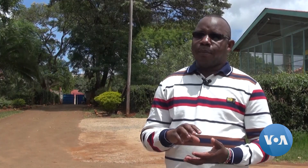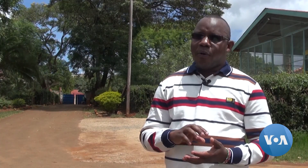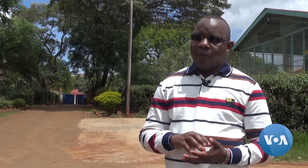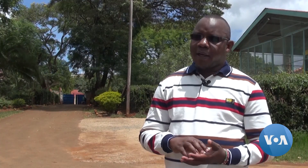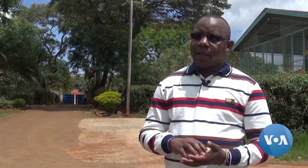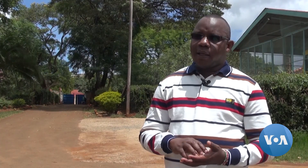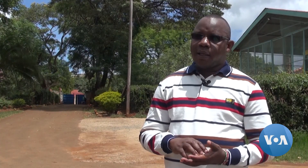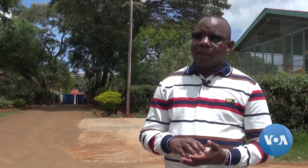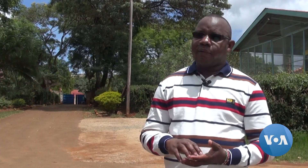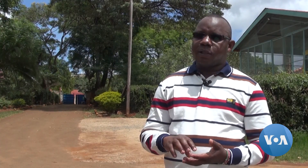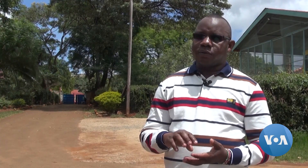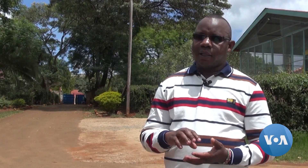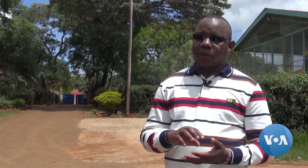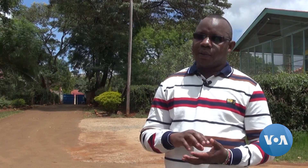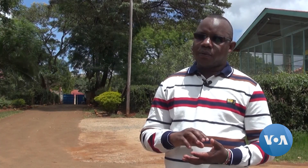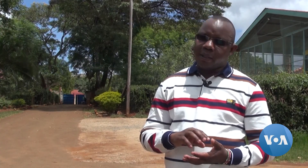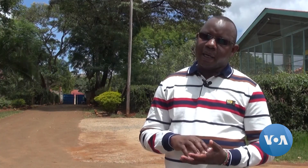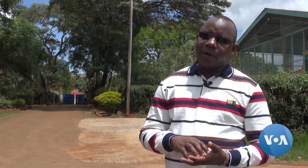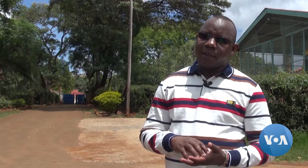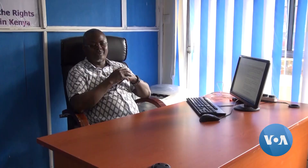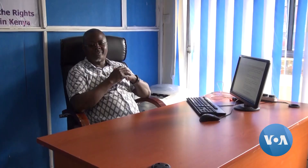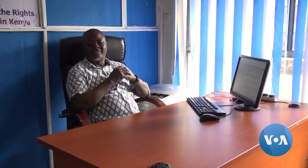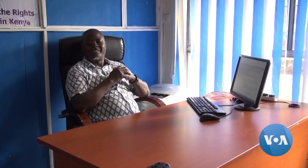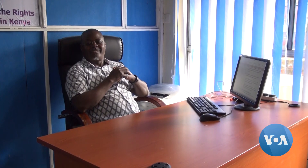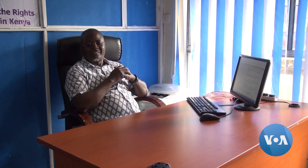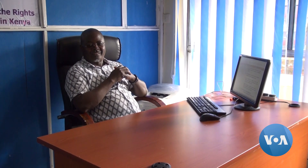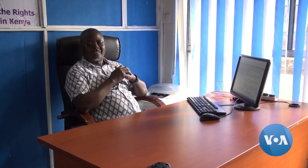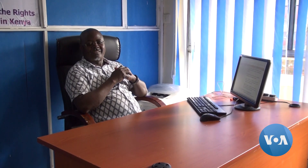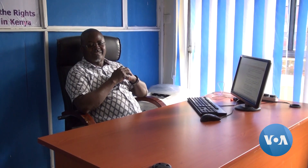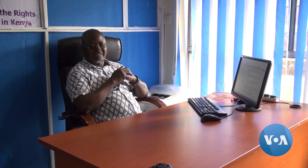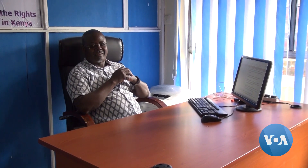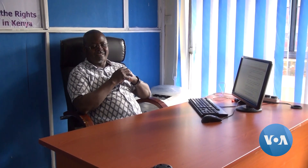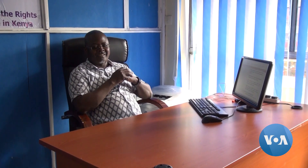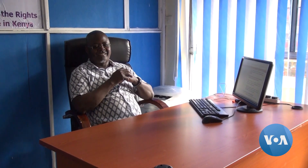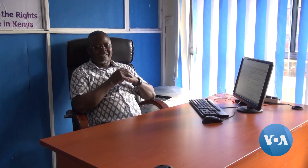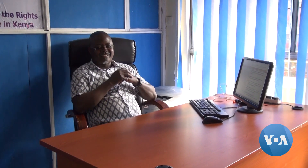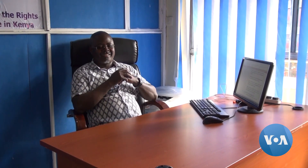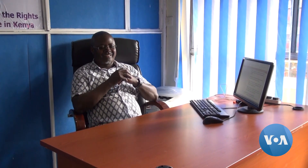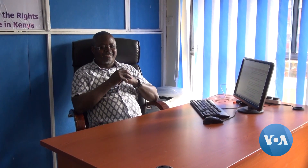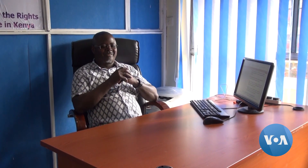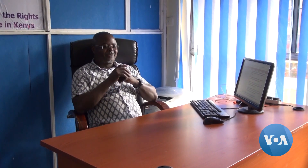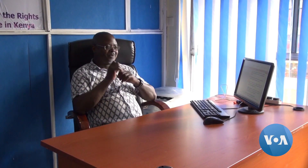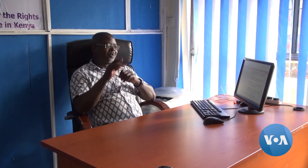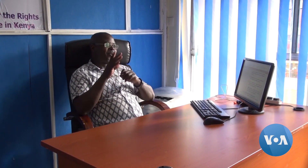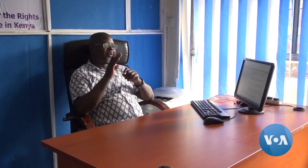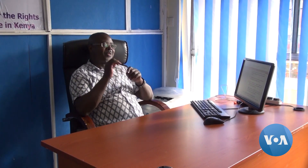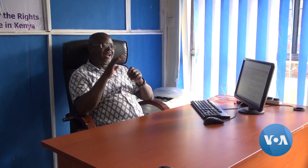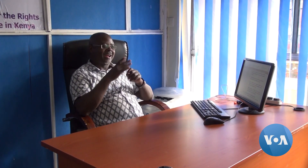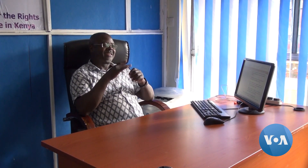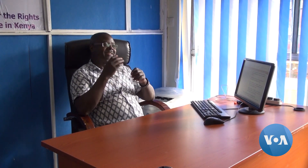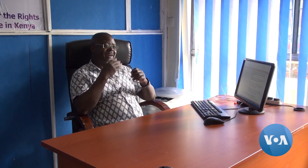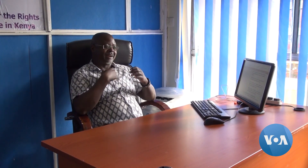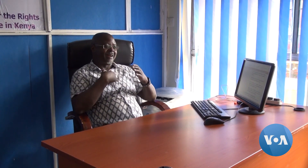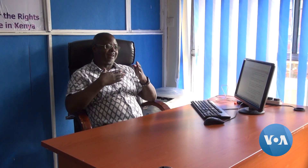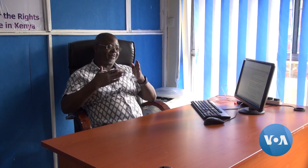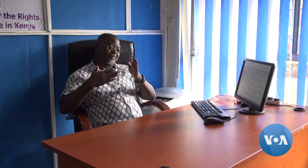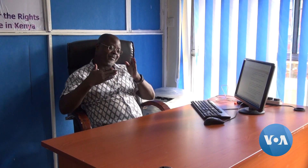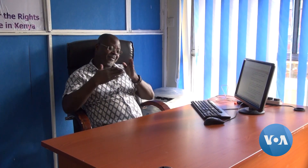be more friendly even to the younger one. Deaf community leaders in Kenya say the technology has improved learning among deaf